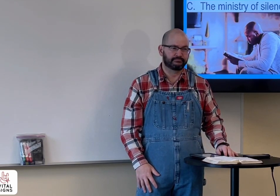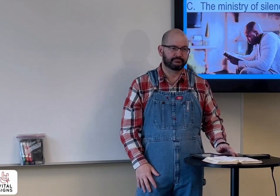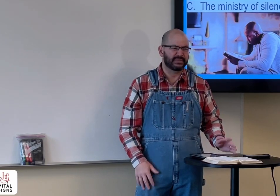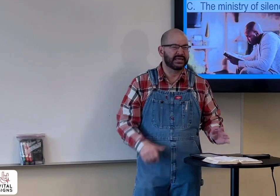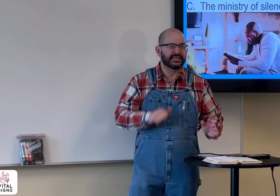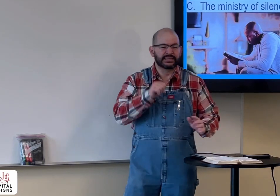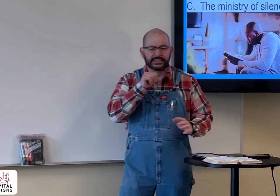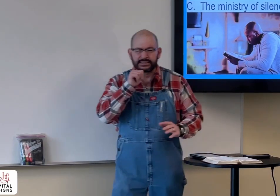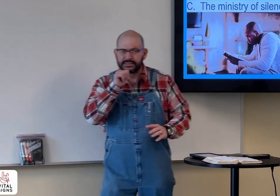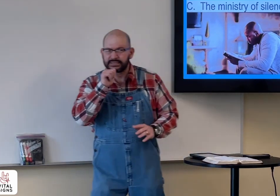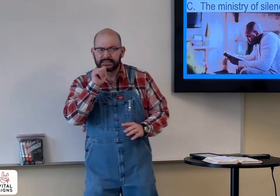heart that's